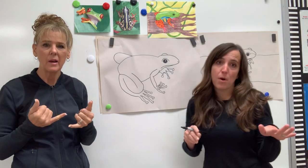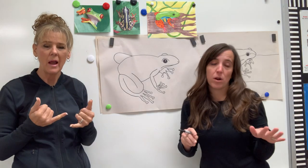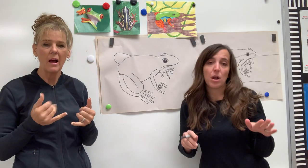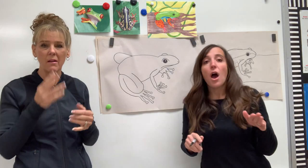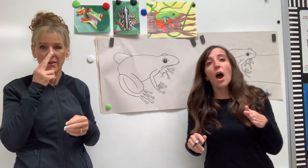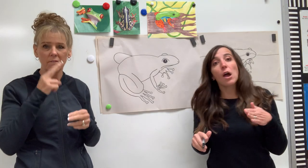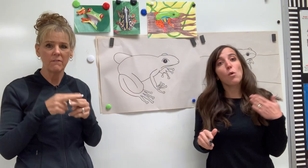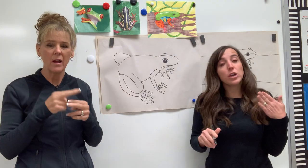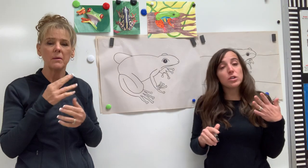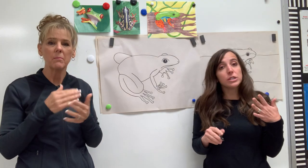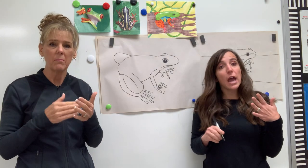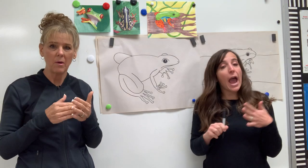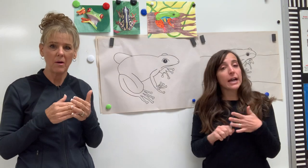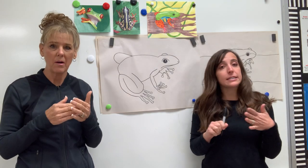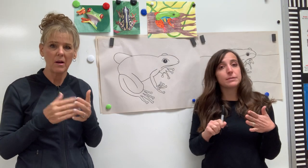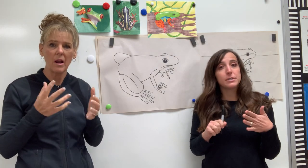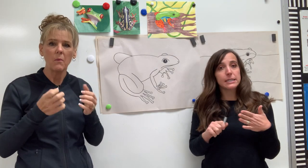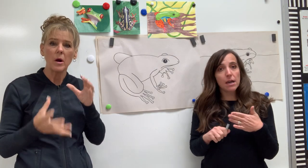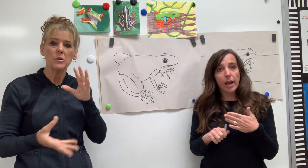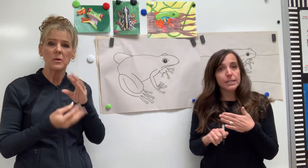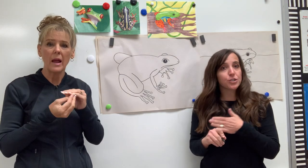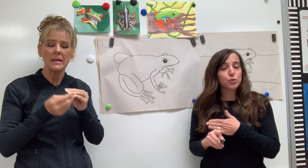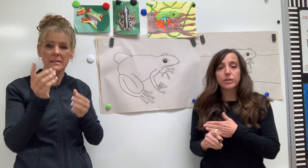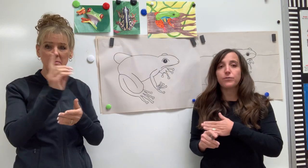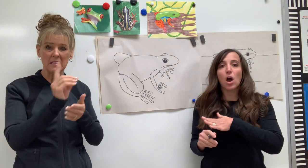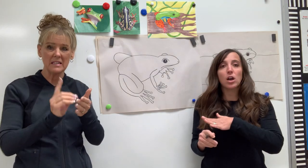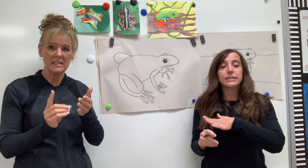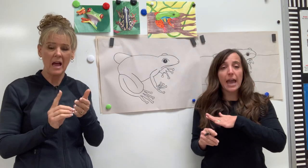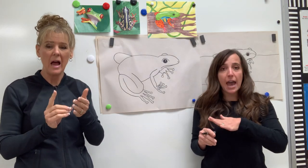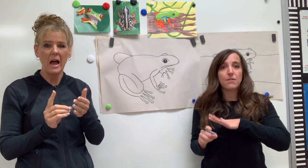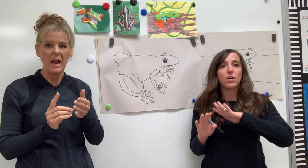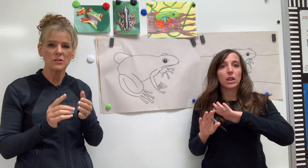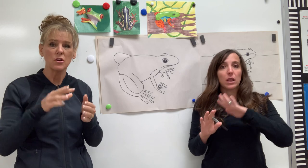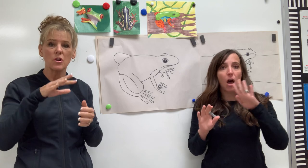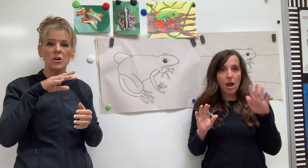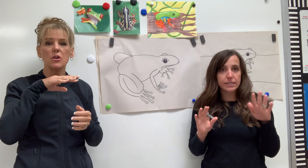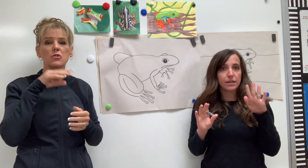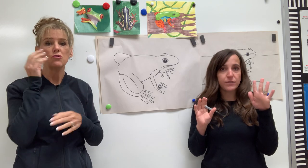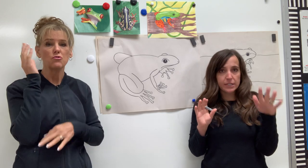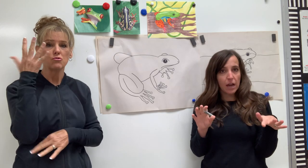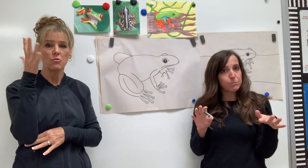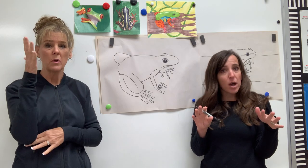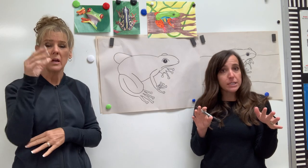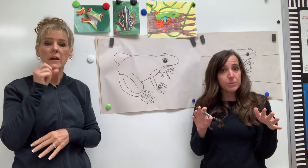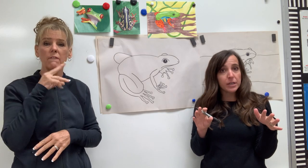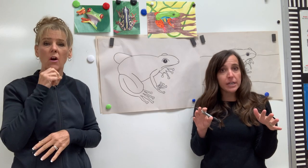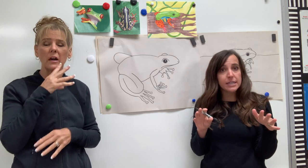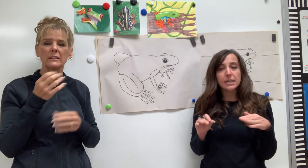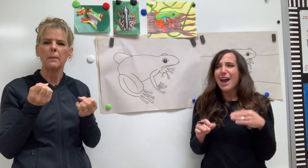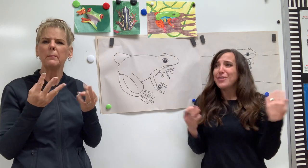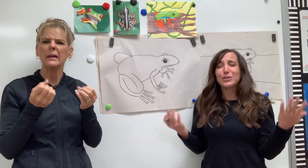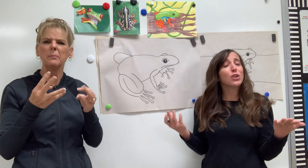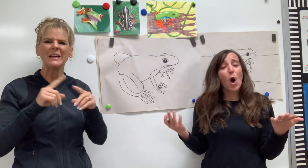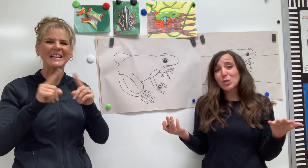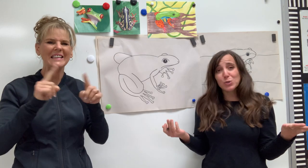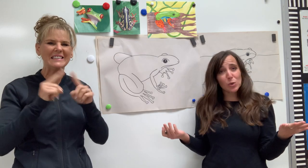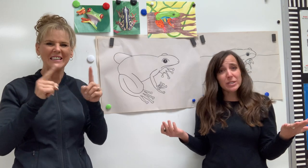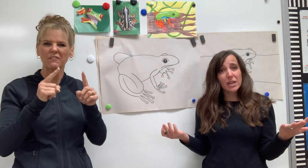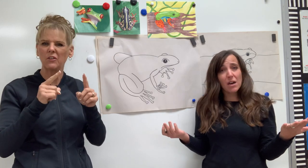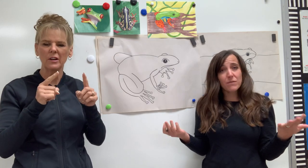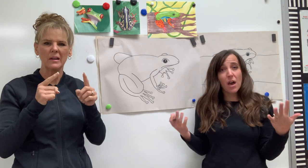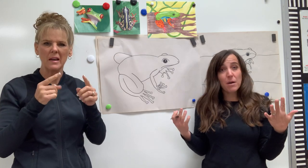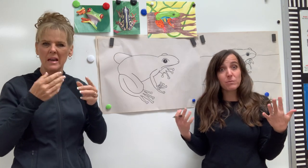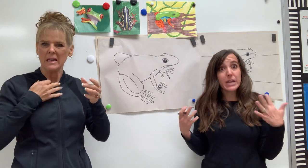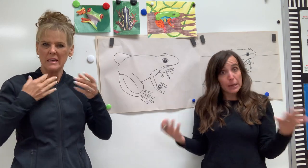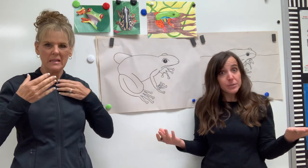the fun part. I want you to add some designs. Tree frogs have lots of design possibilities. There's all